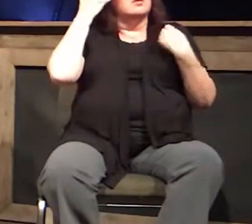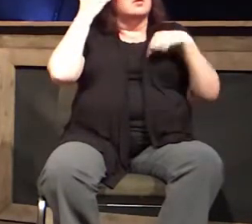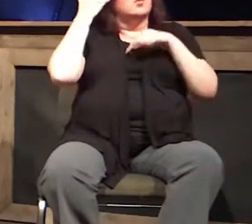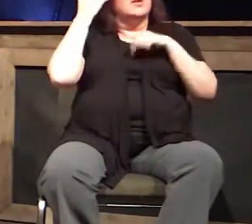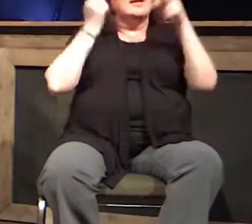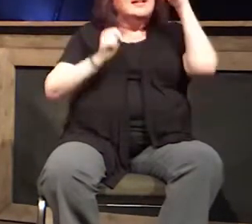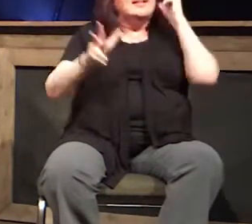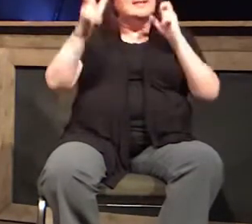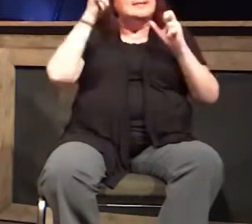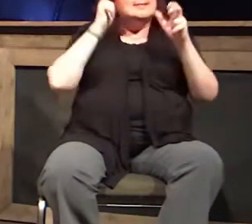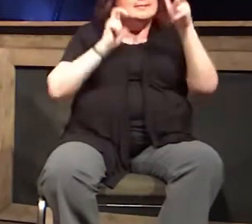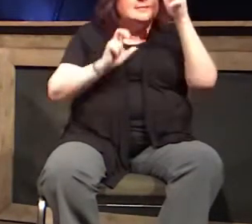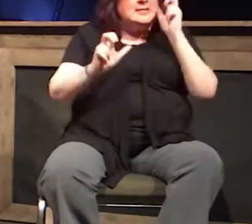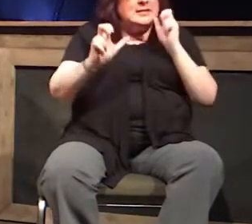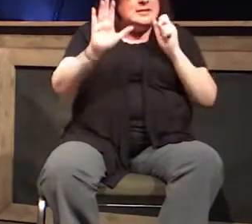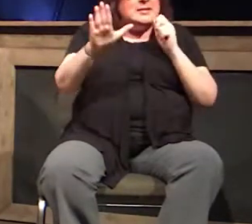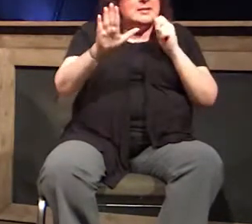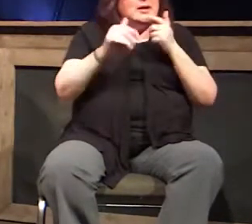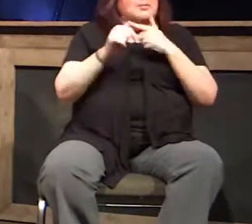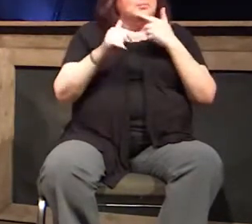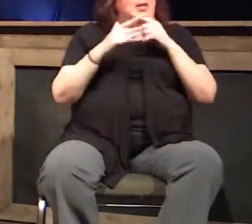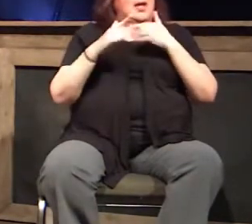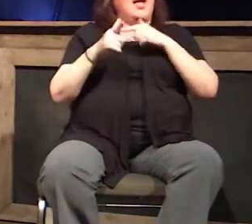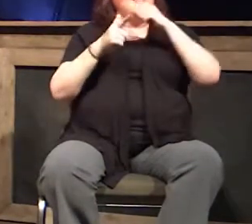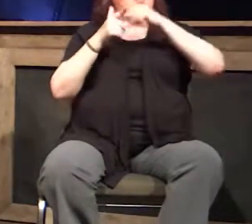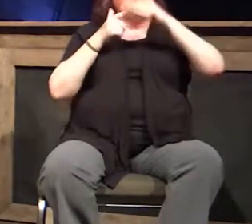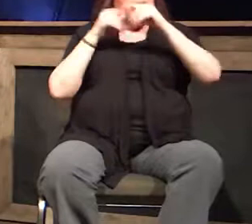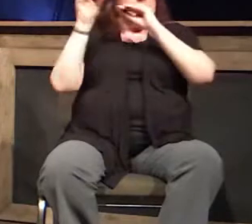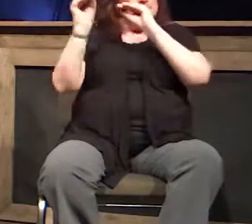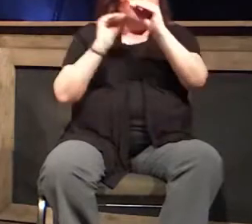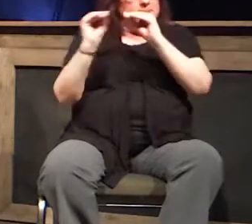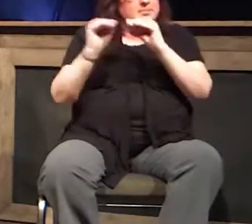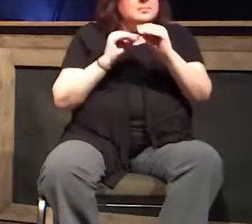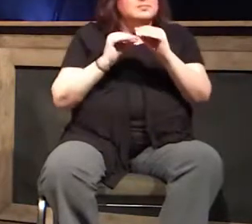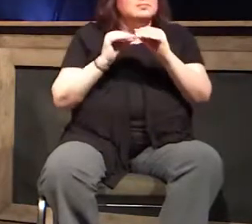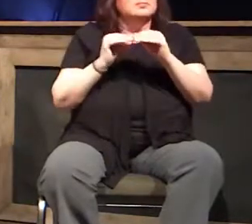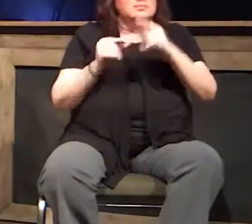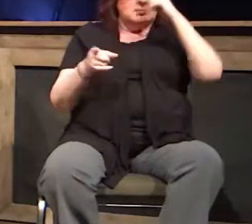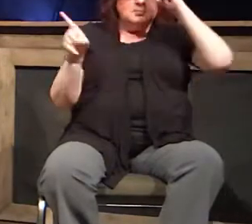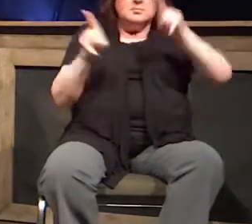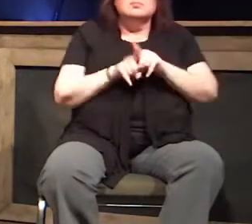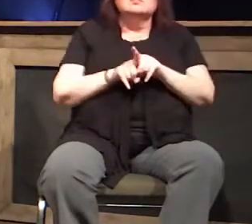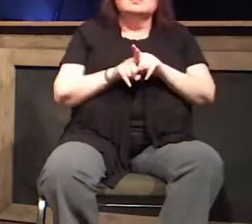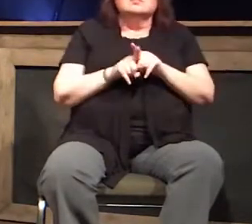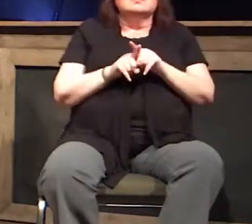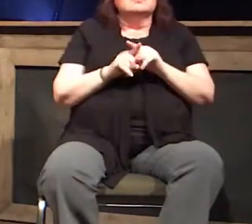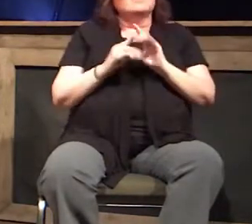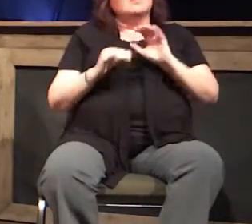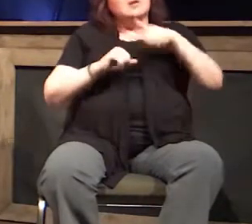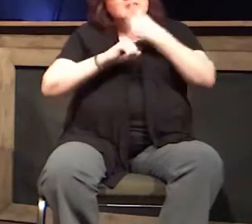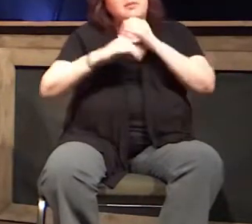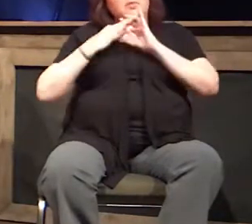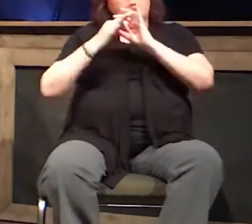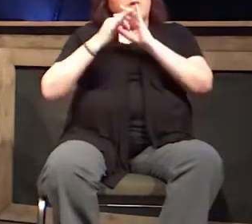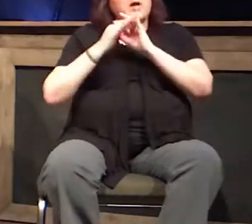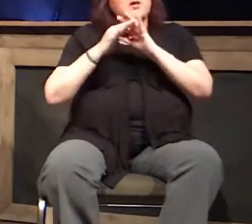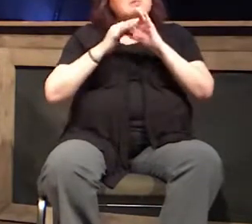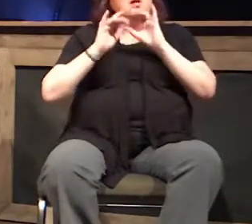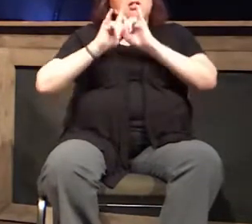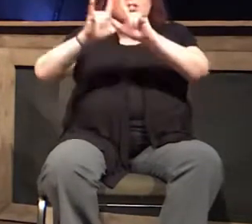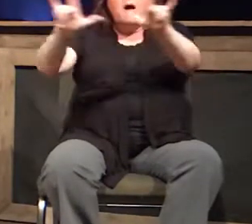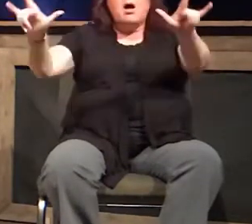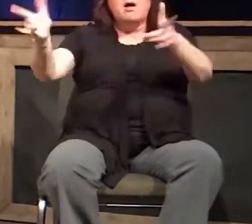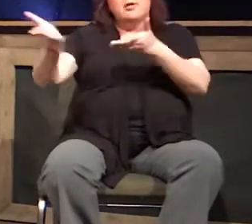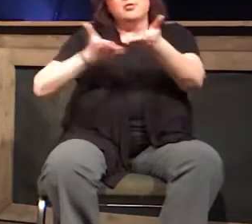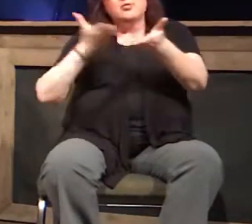to listen before we begin to correct. Can I get an amen? Amen. We need to build relationship, show love,